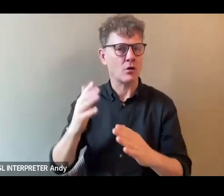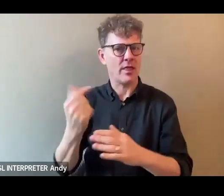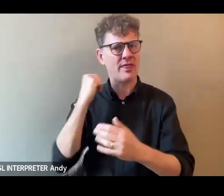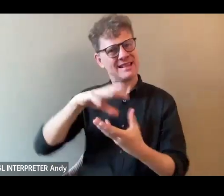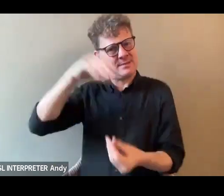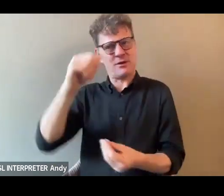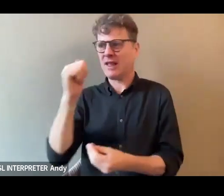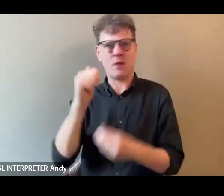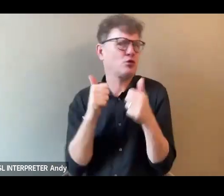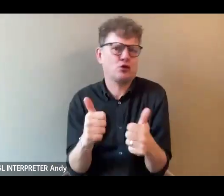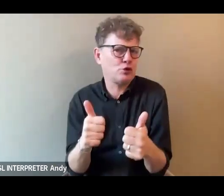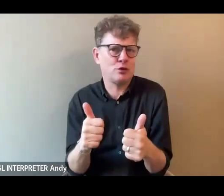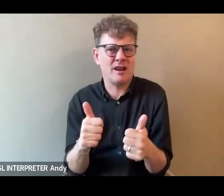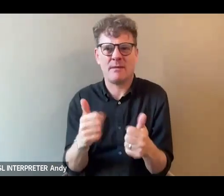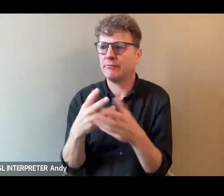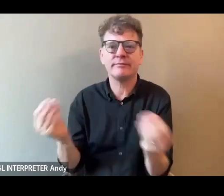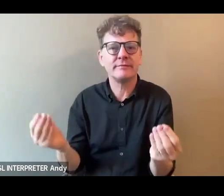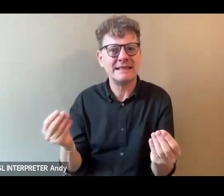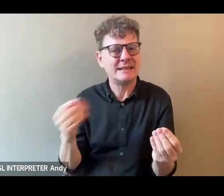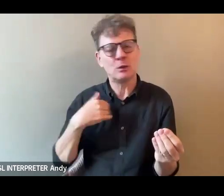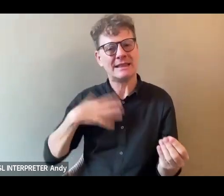into the way in which we operate now.